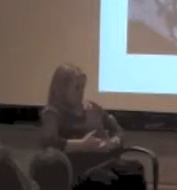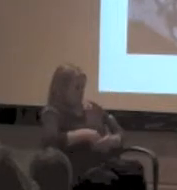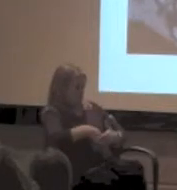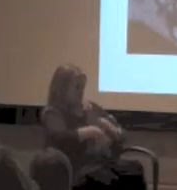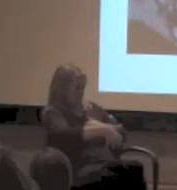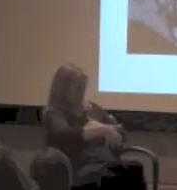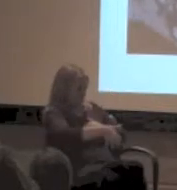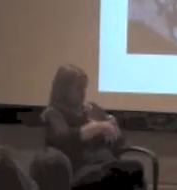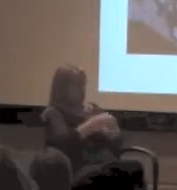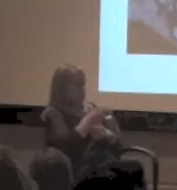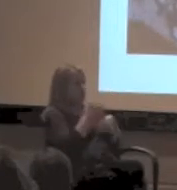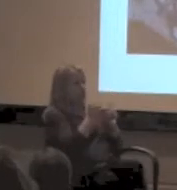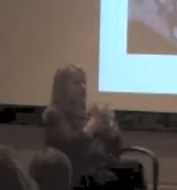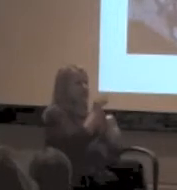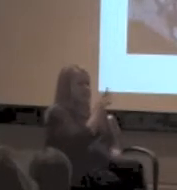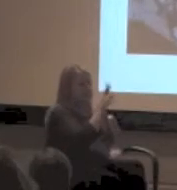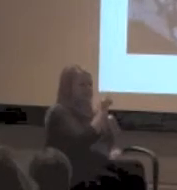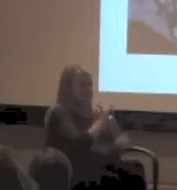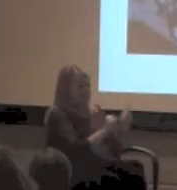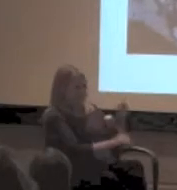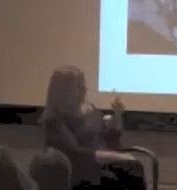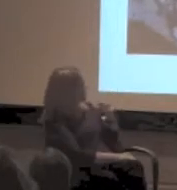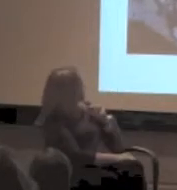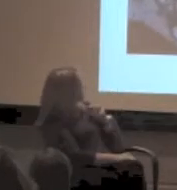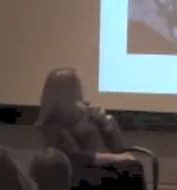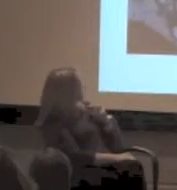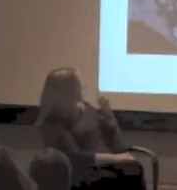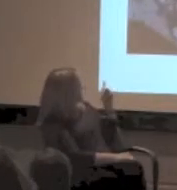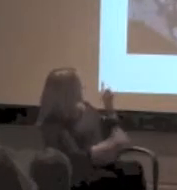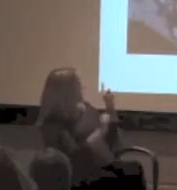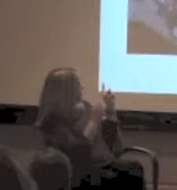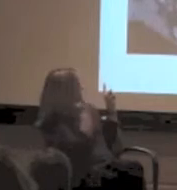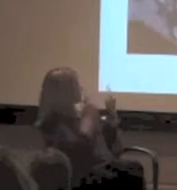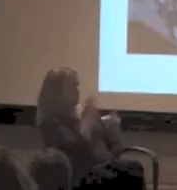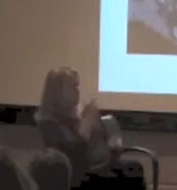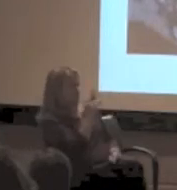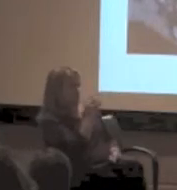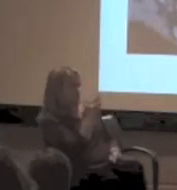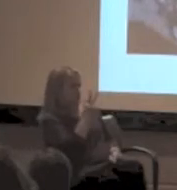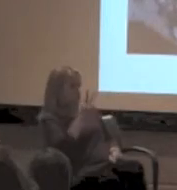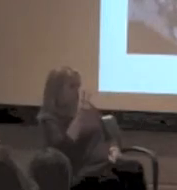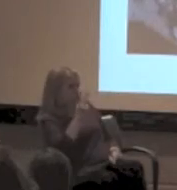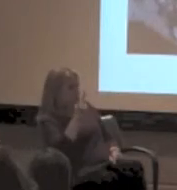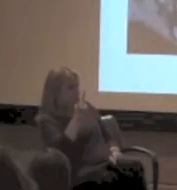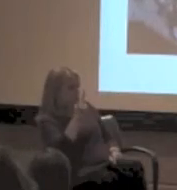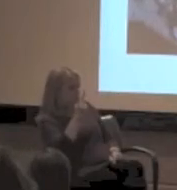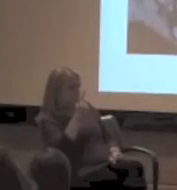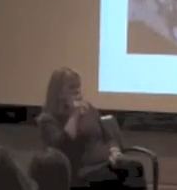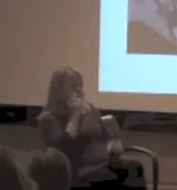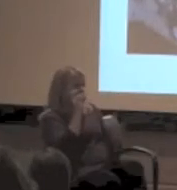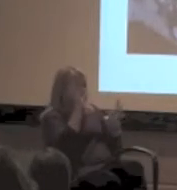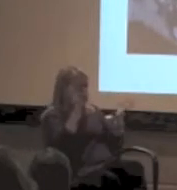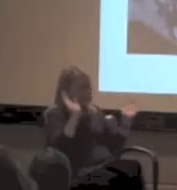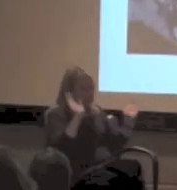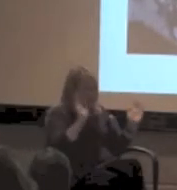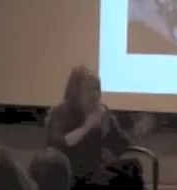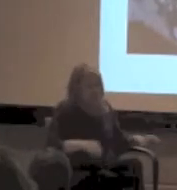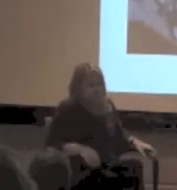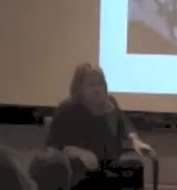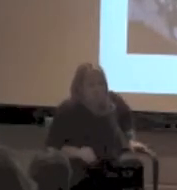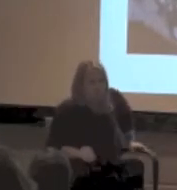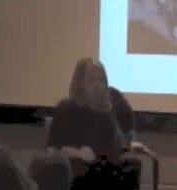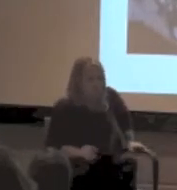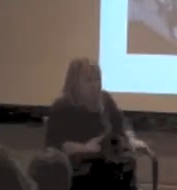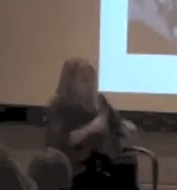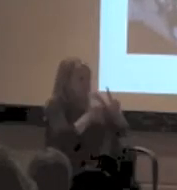uterus getting an MRI. And you can see that there's a Chiari II. It's not a terrible one, but